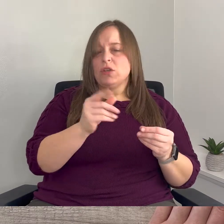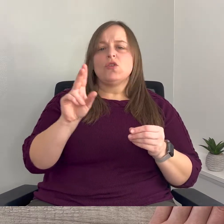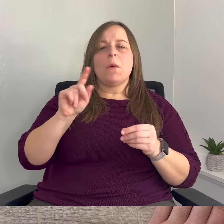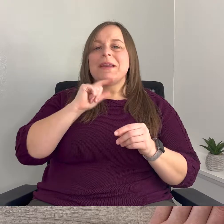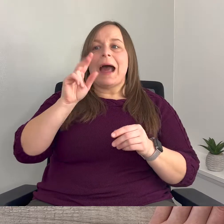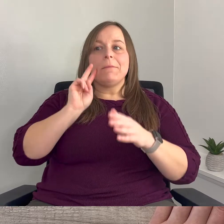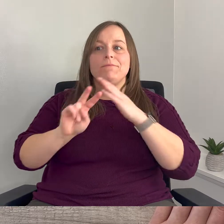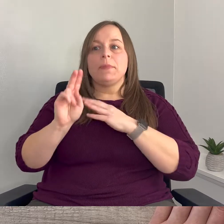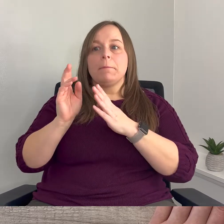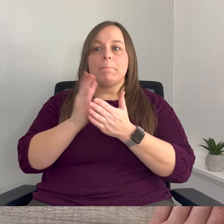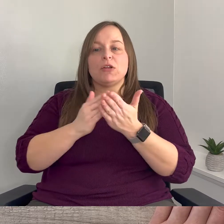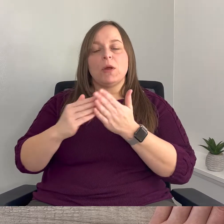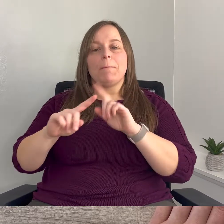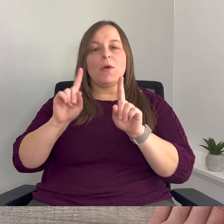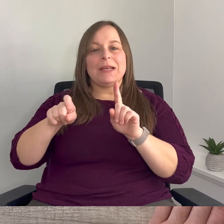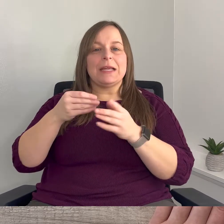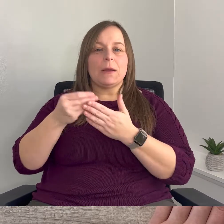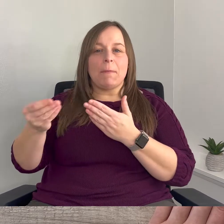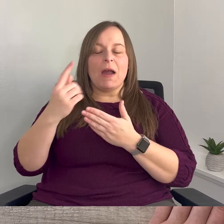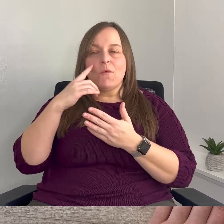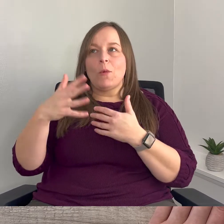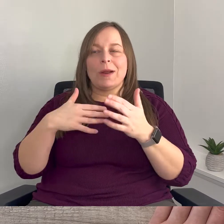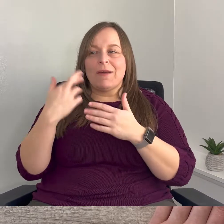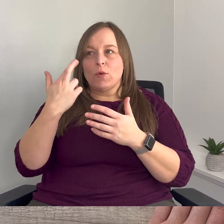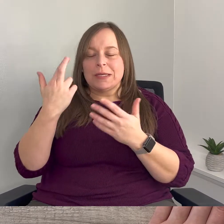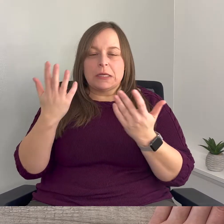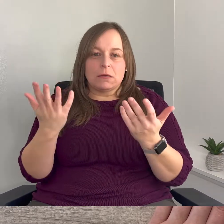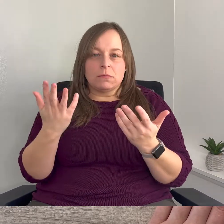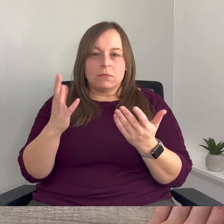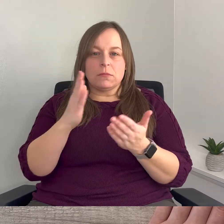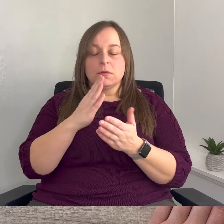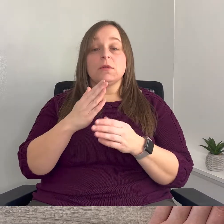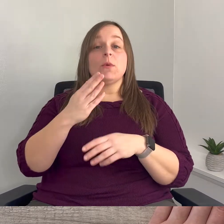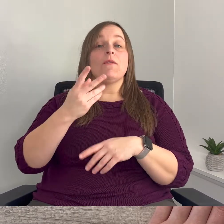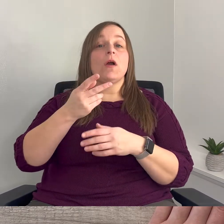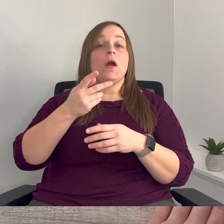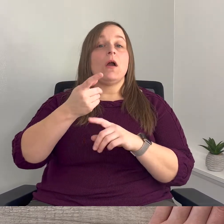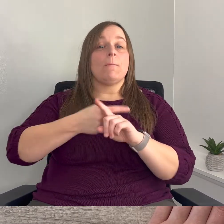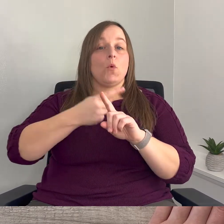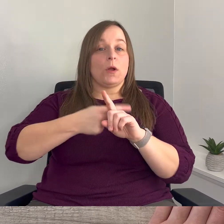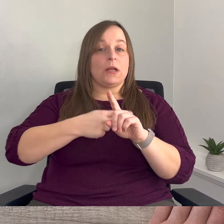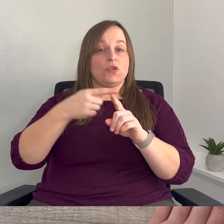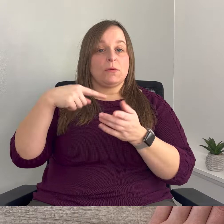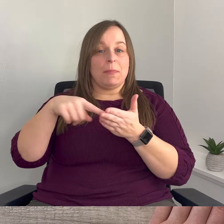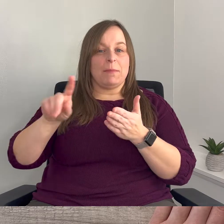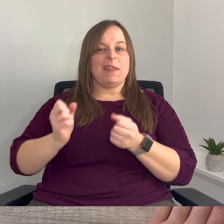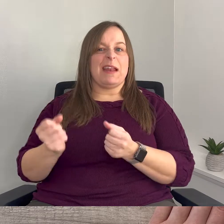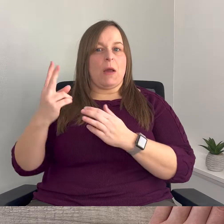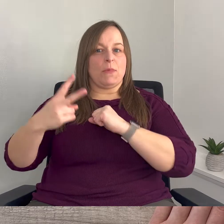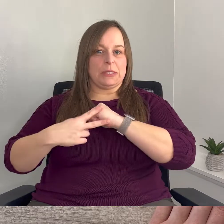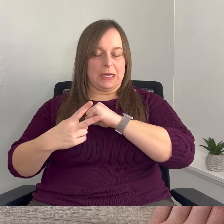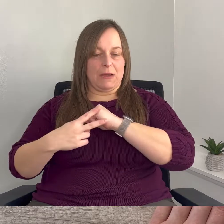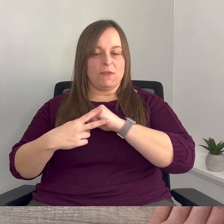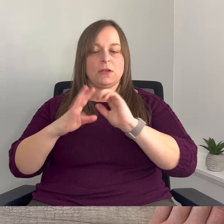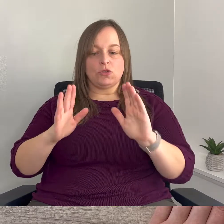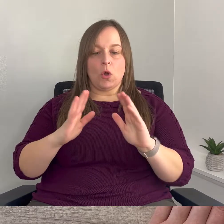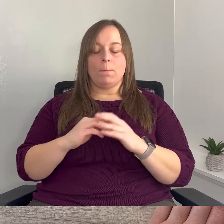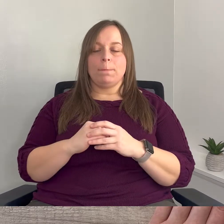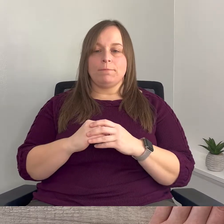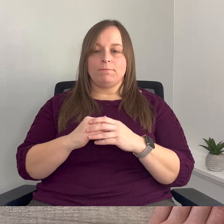cash, but things that we didn't budget for, but we needed to buy for whatever reason, our mortgage payment, and then how much we